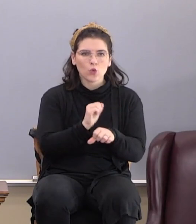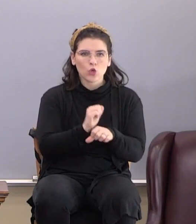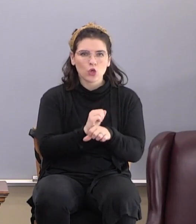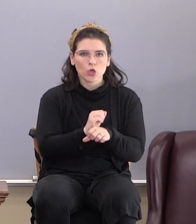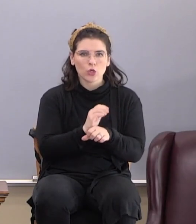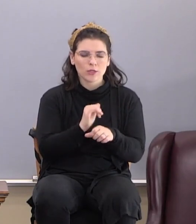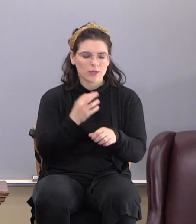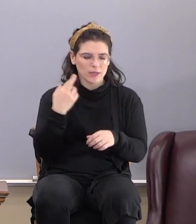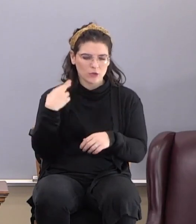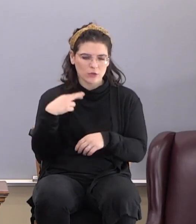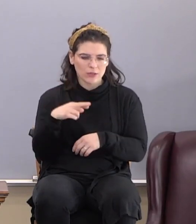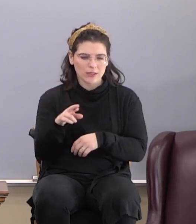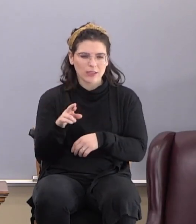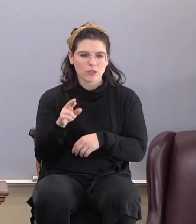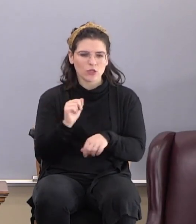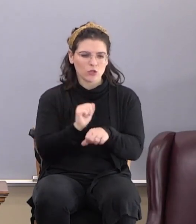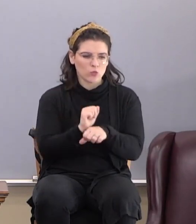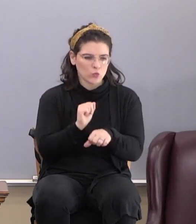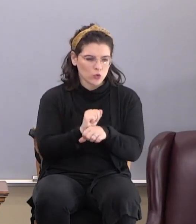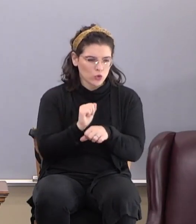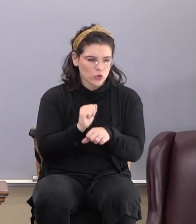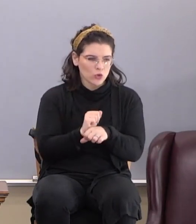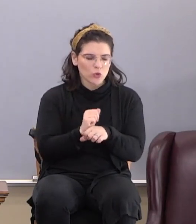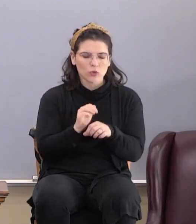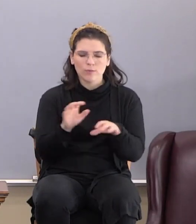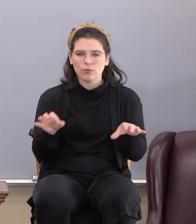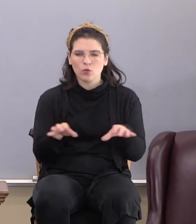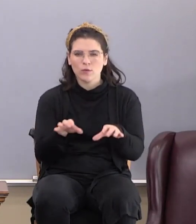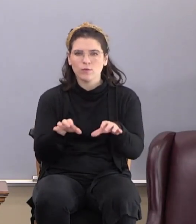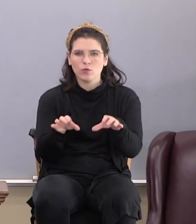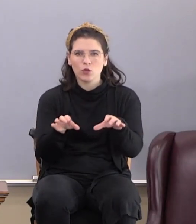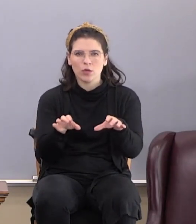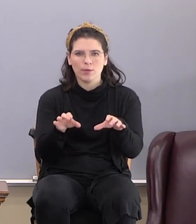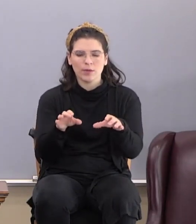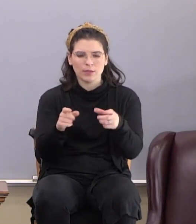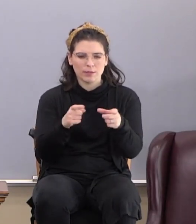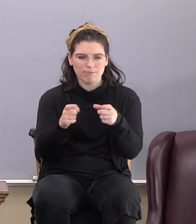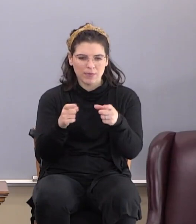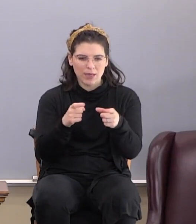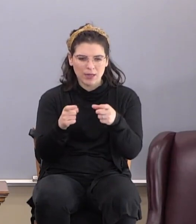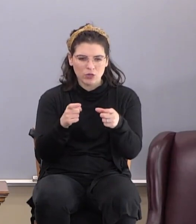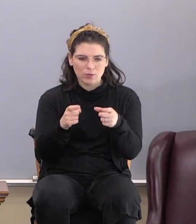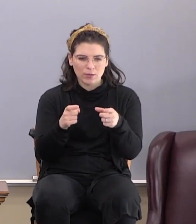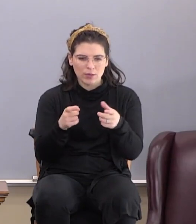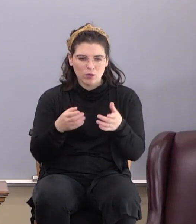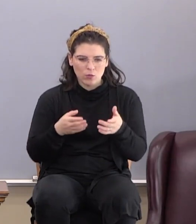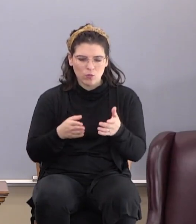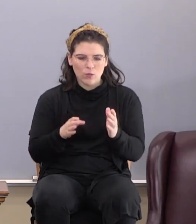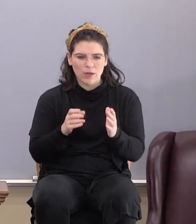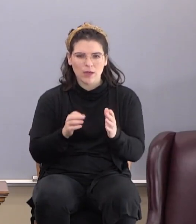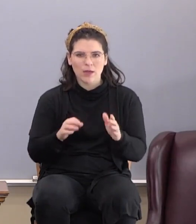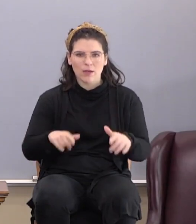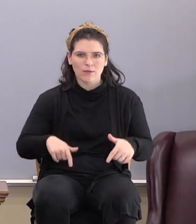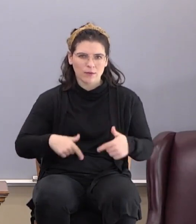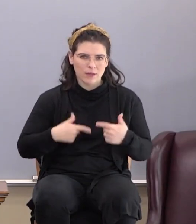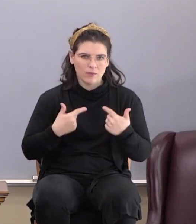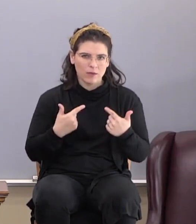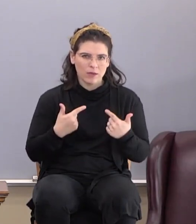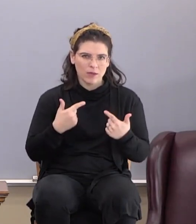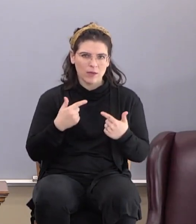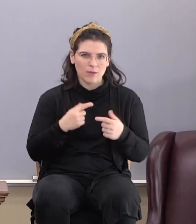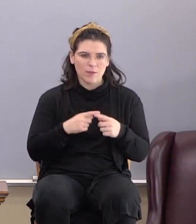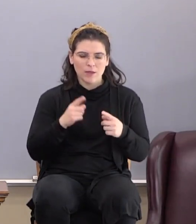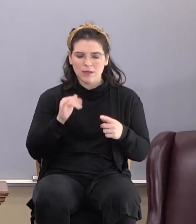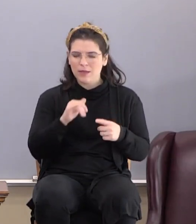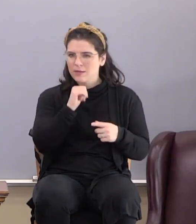that religious works, performance, management, way of living. But that's